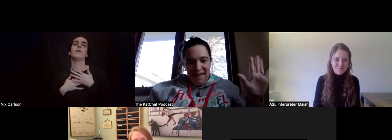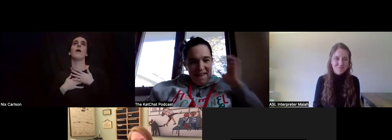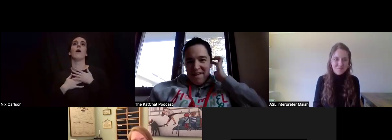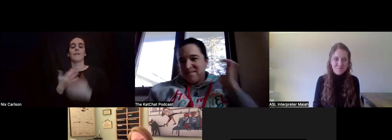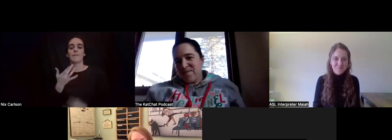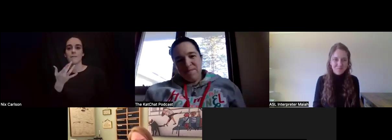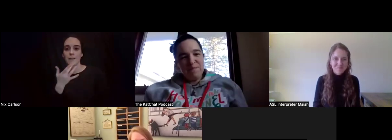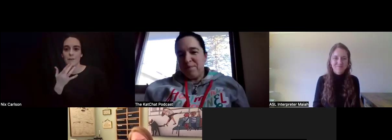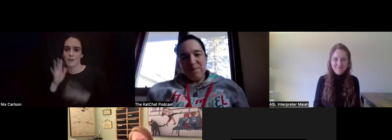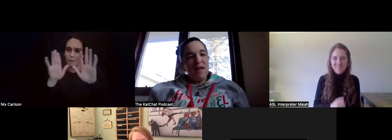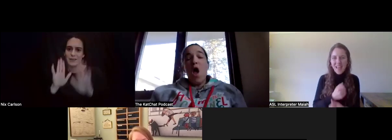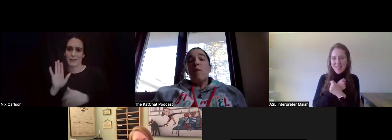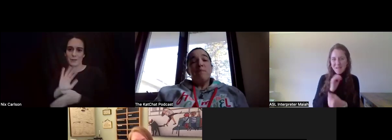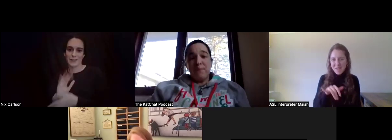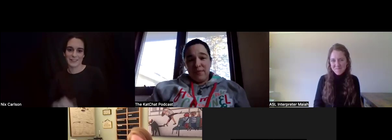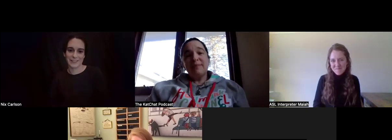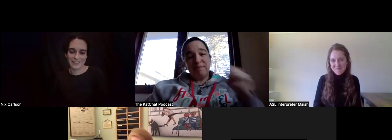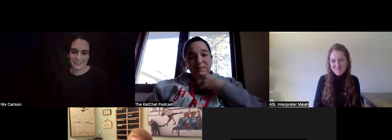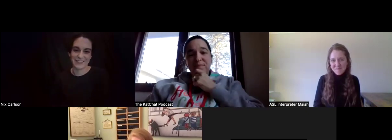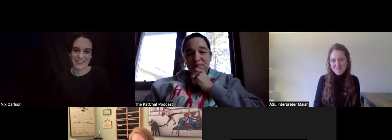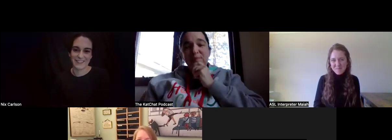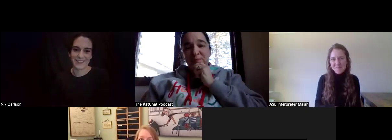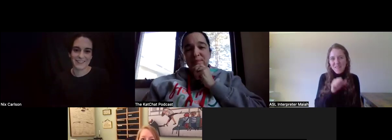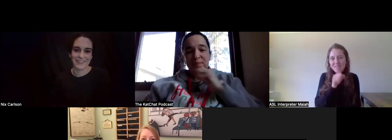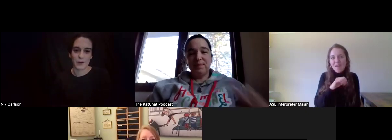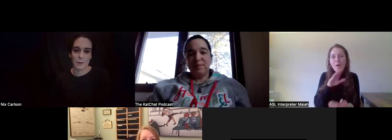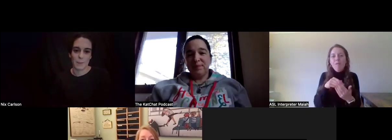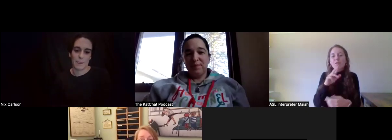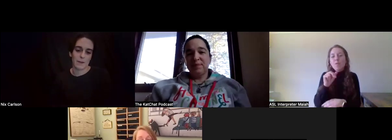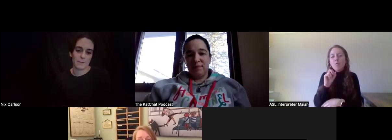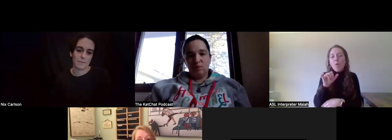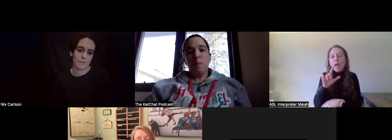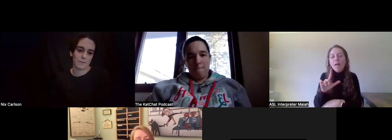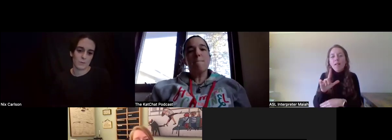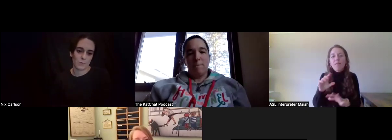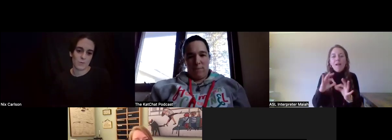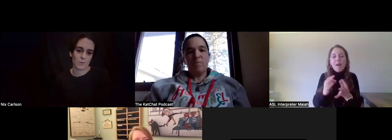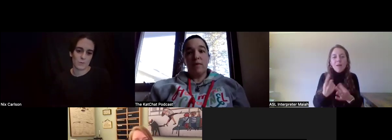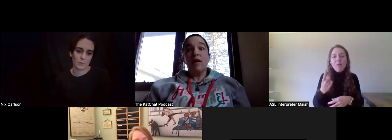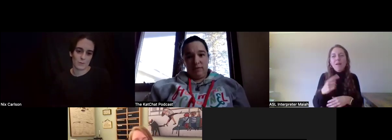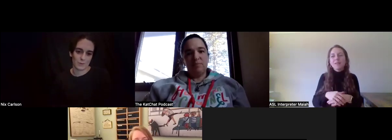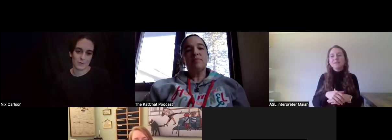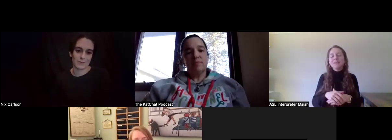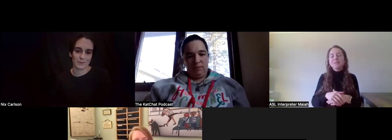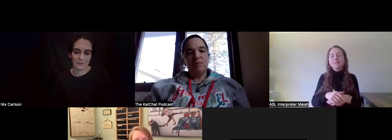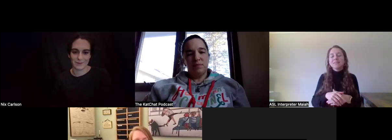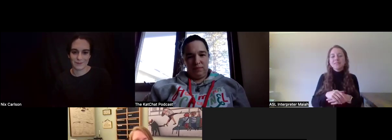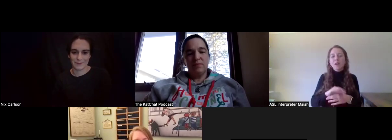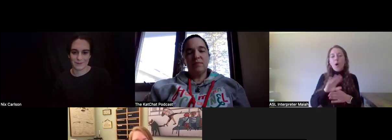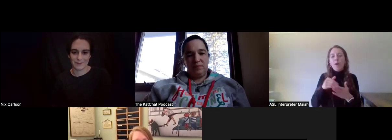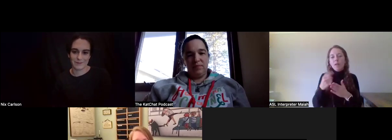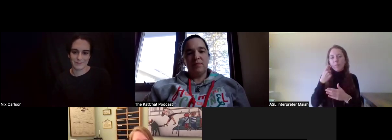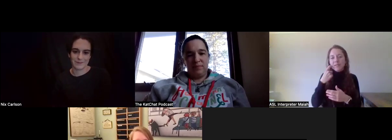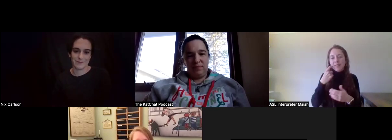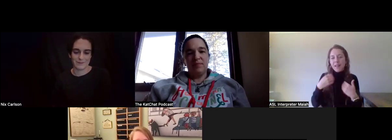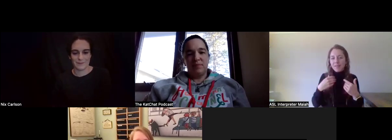that. Yeah, I love all the royal ones. I love the ones, the ones of late that have a lot of